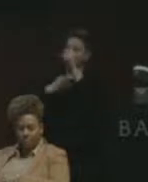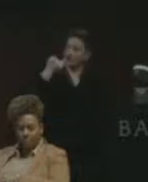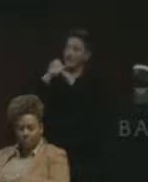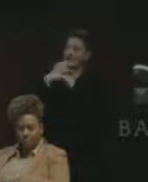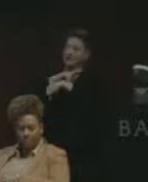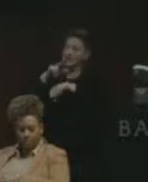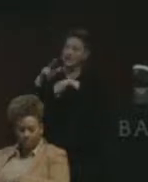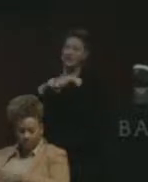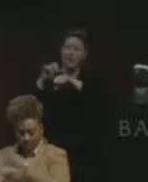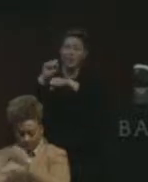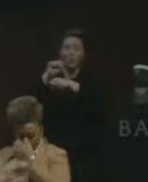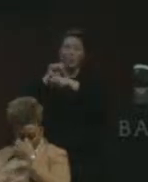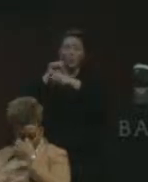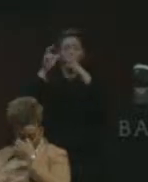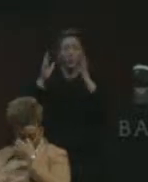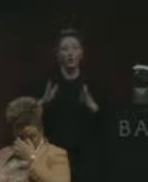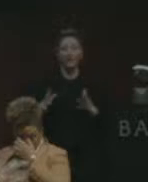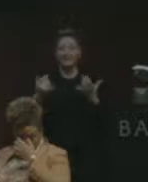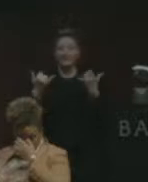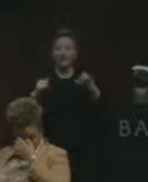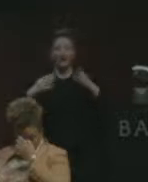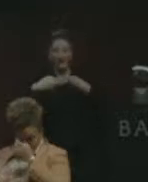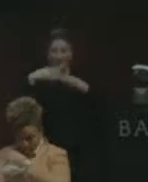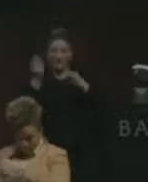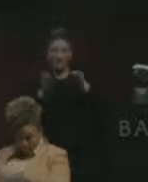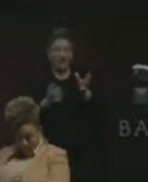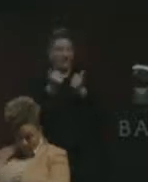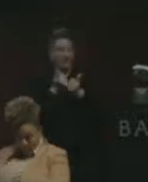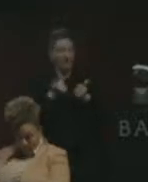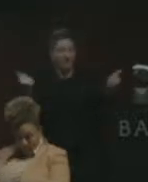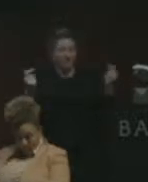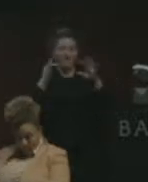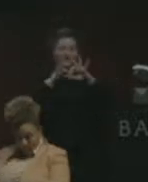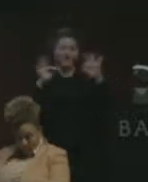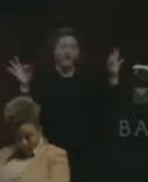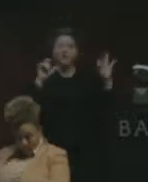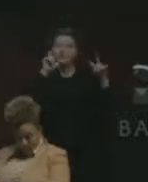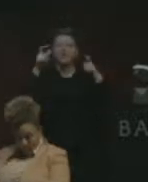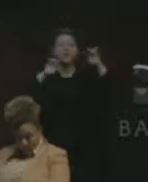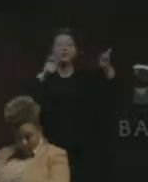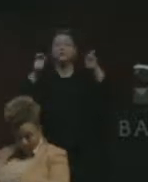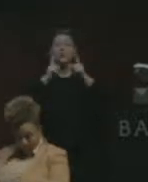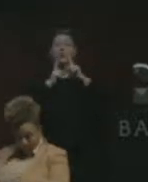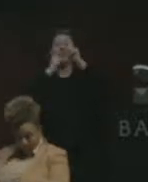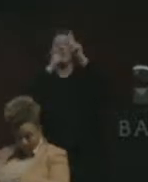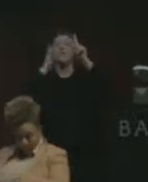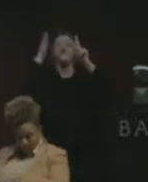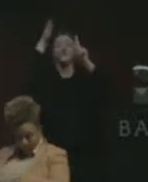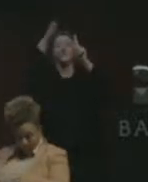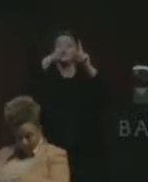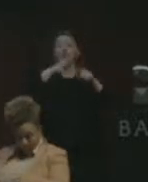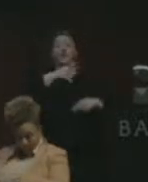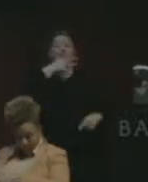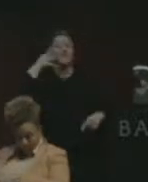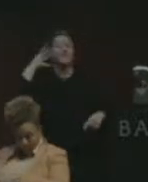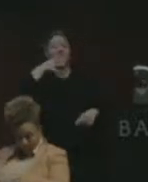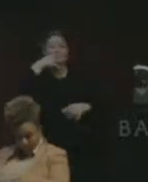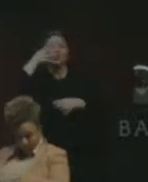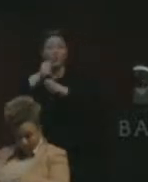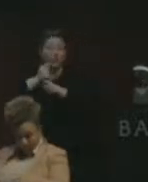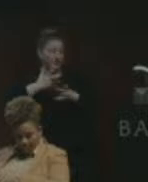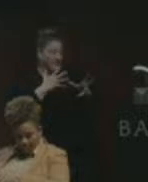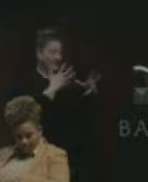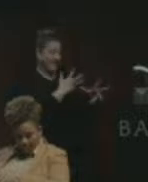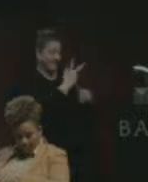Federation, I realized we are far from complete freedom. We are not in control of our own destiny. Migrant workers leave their families behind